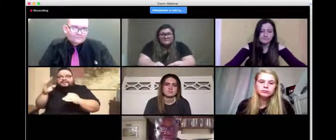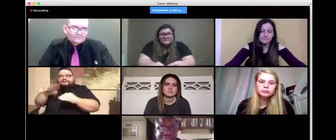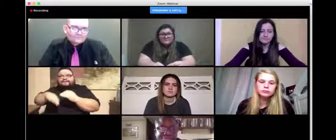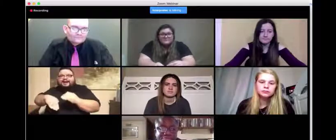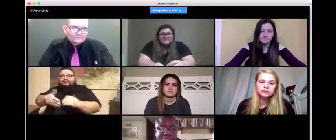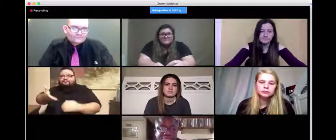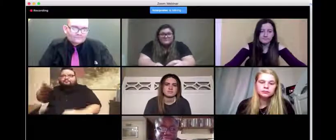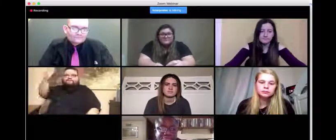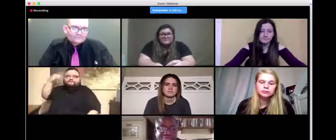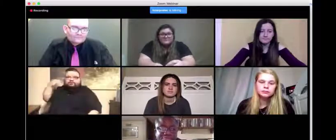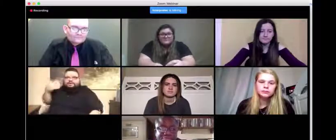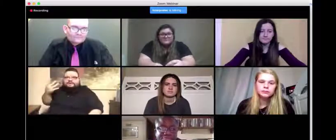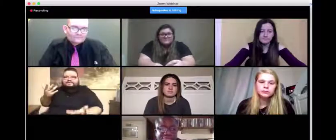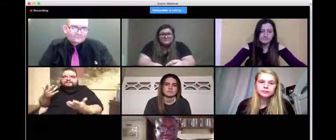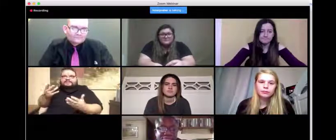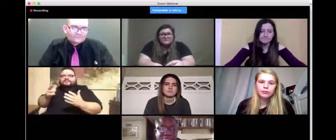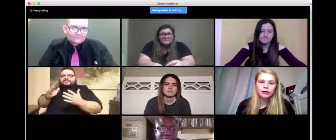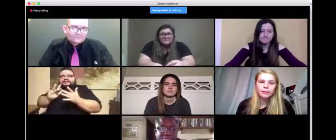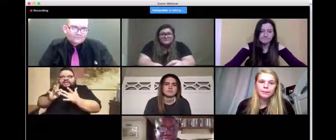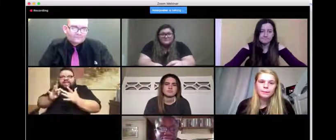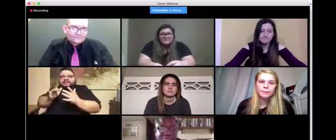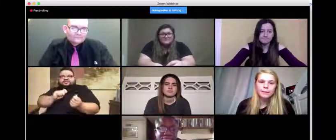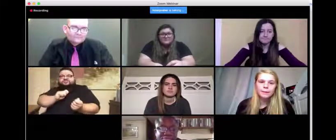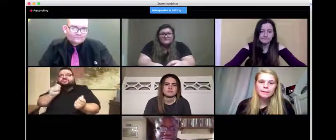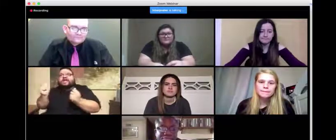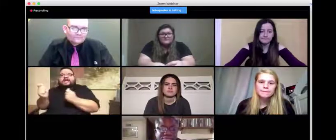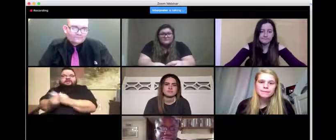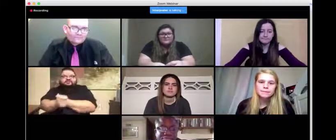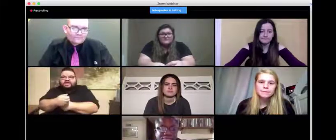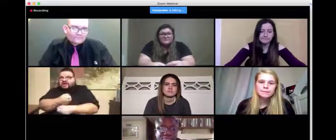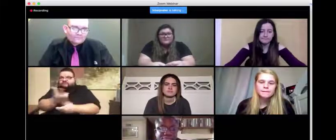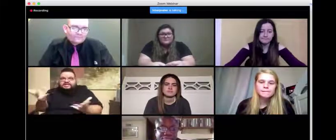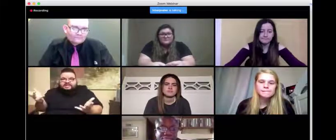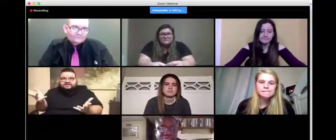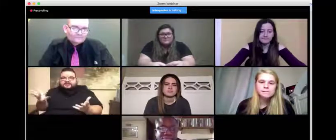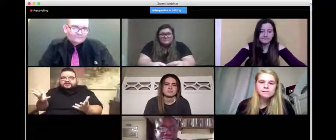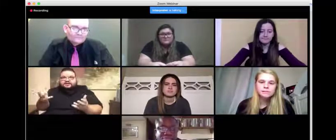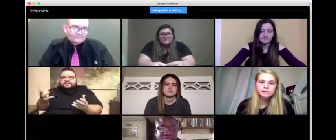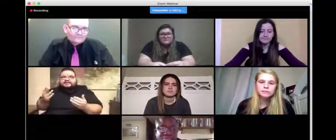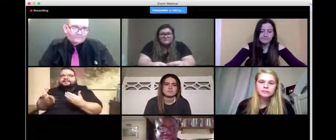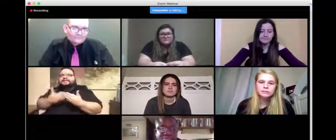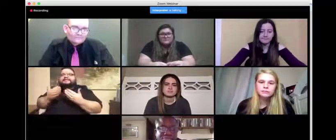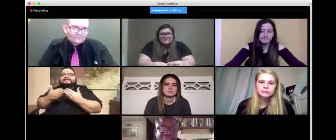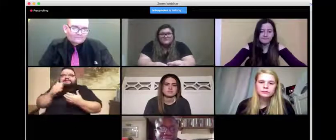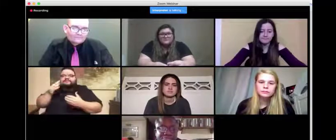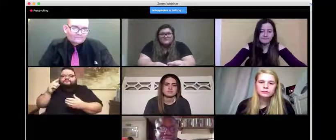everything. It's much more easy for us to experience more diversity.